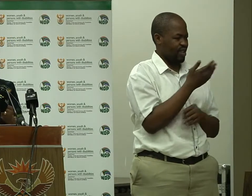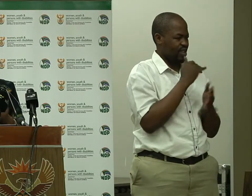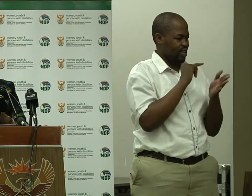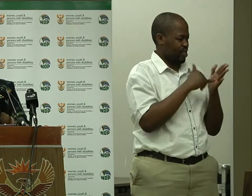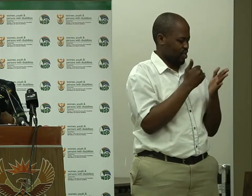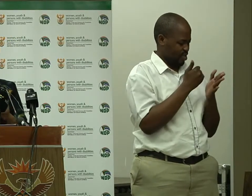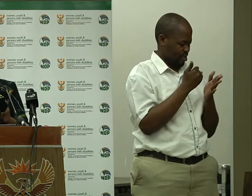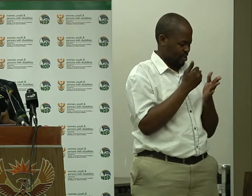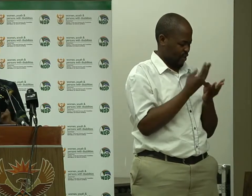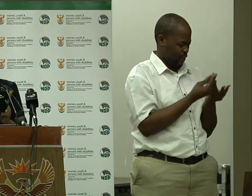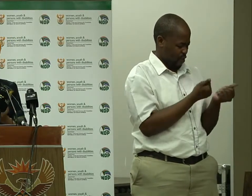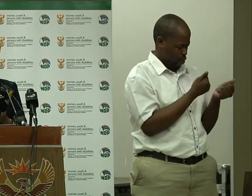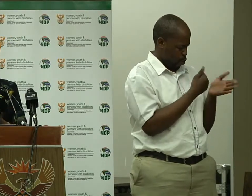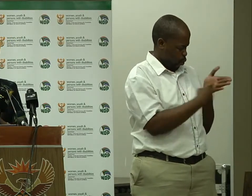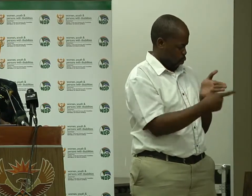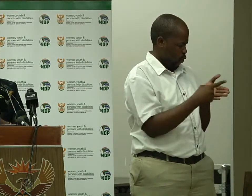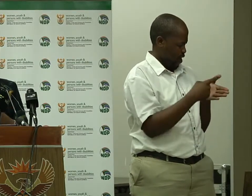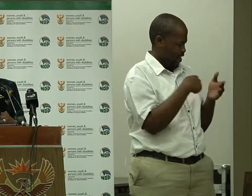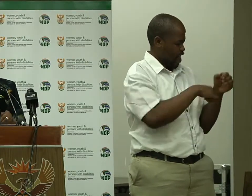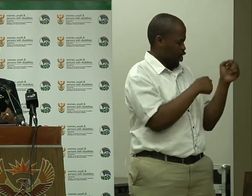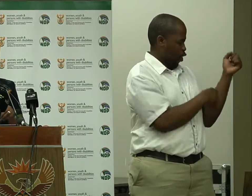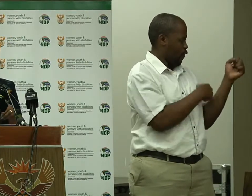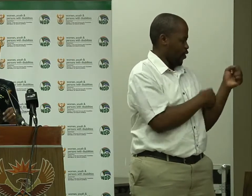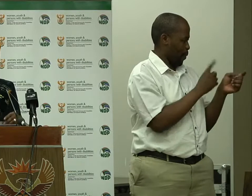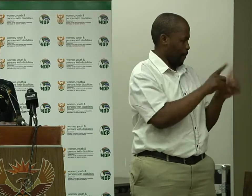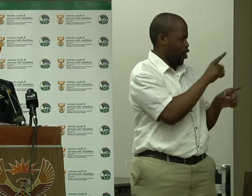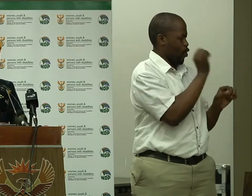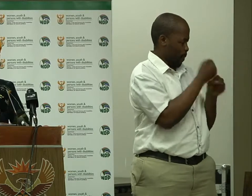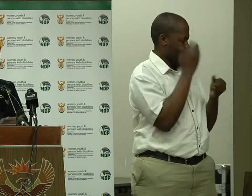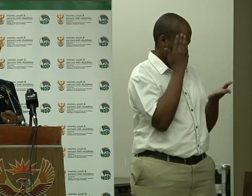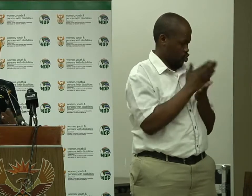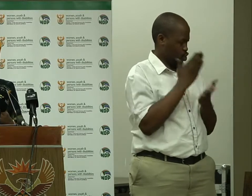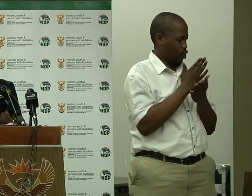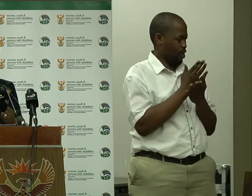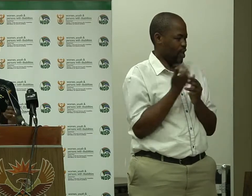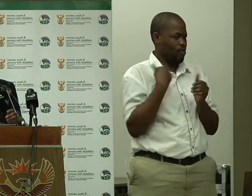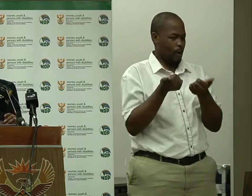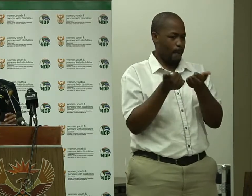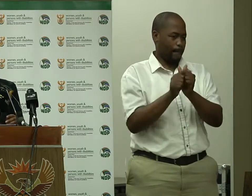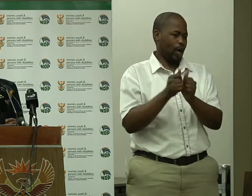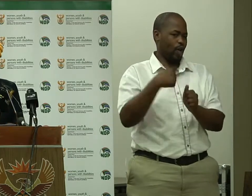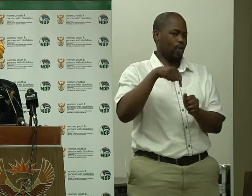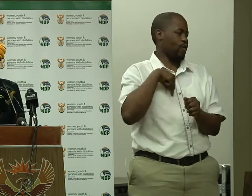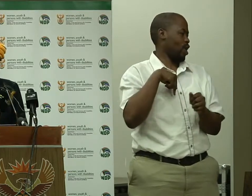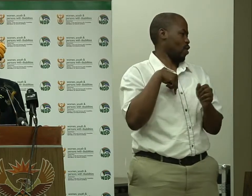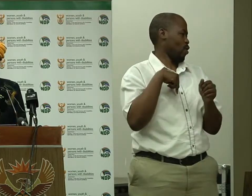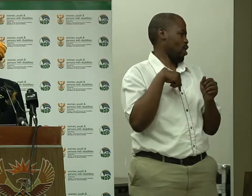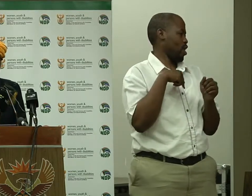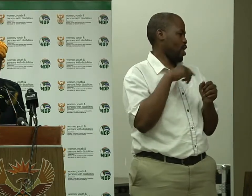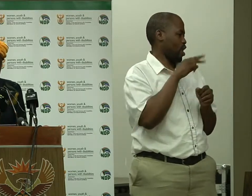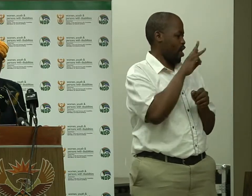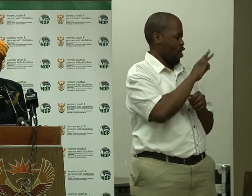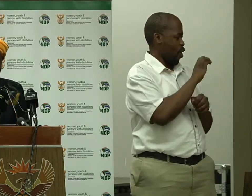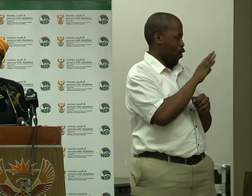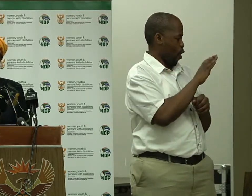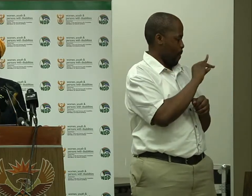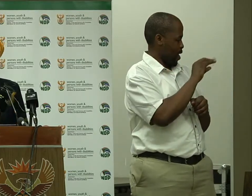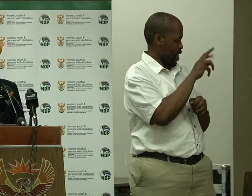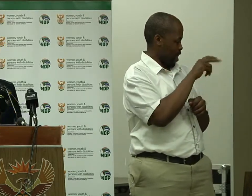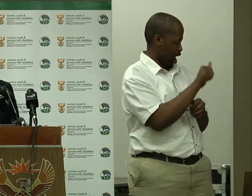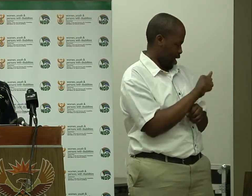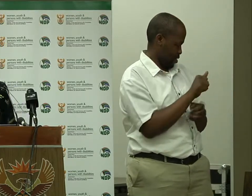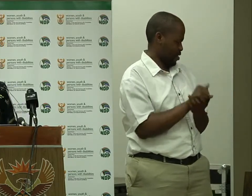few weeks in the office, but you made sure that you attend our webinar, which was